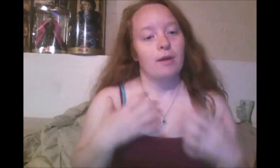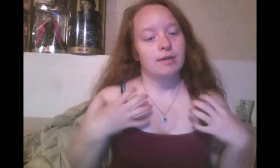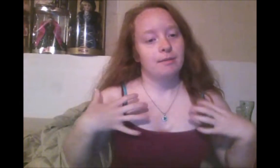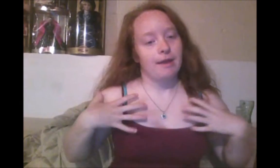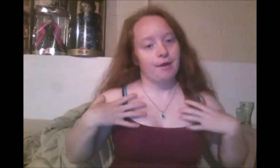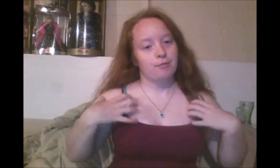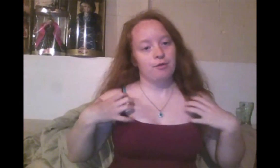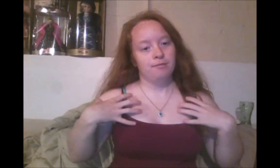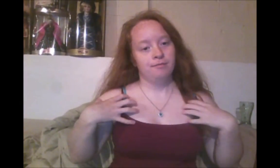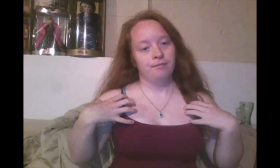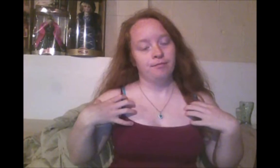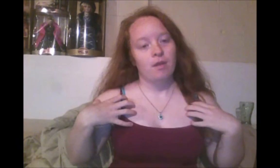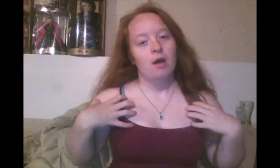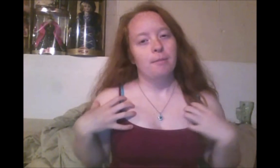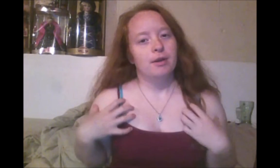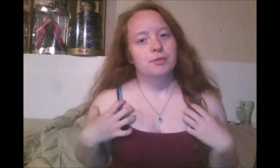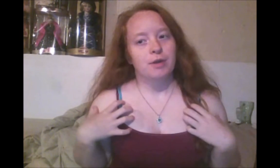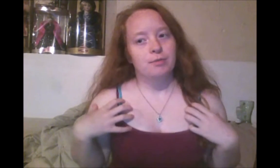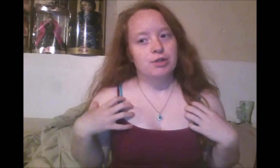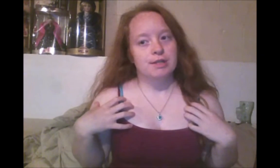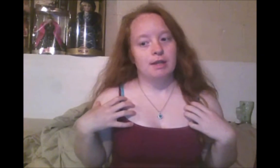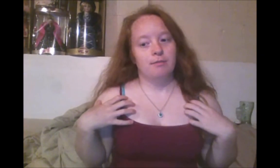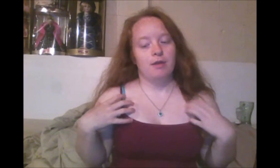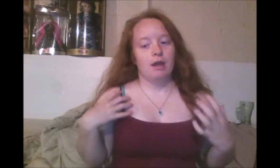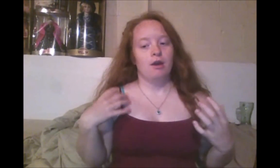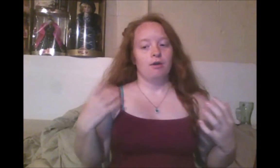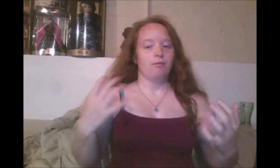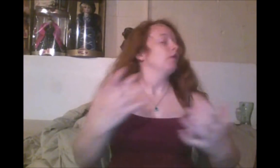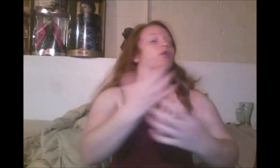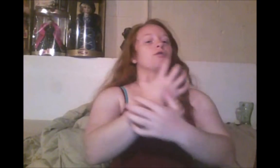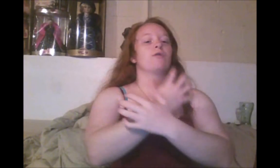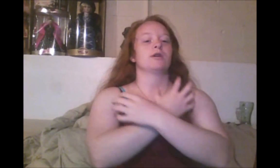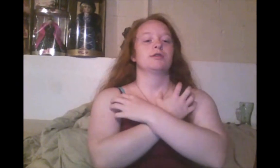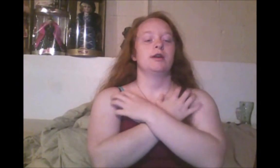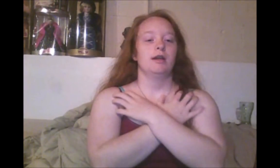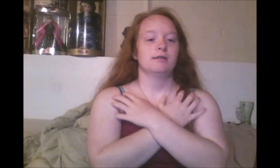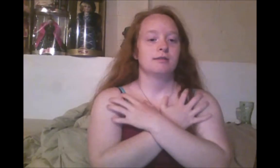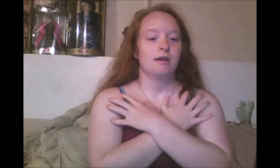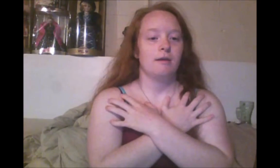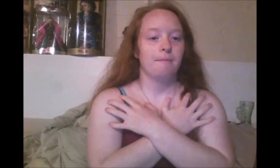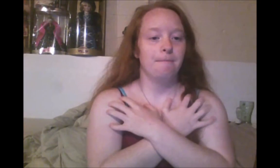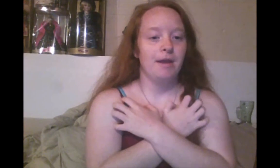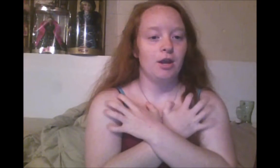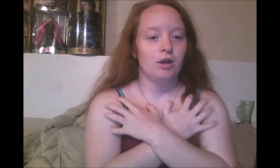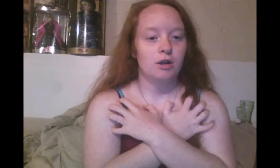did animal? Bear is pretty much the same thing, but you're going to cross your hands. Bear.